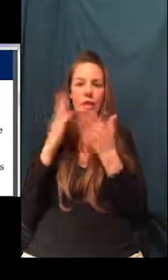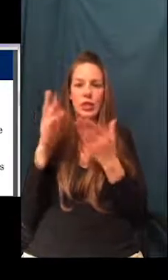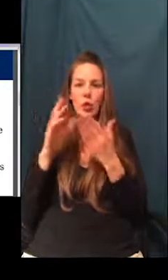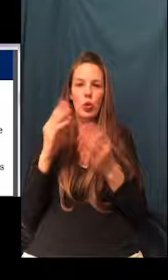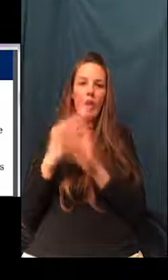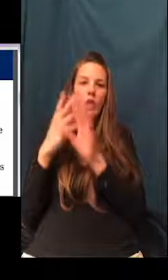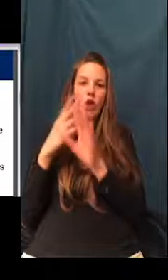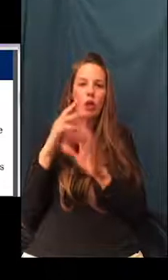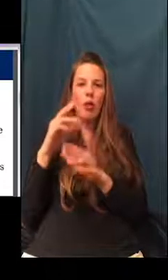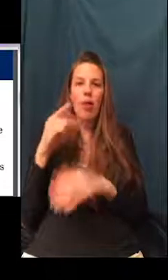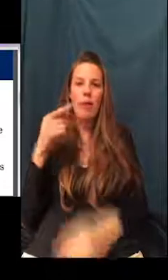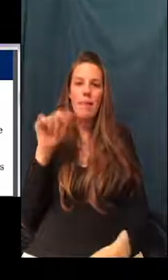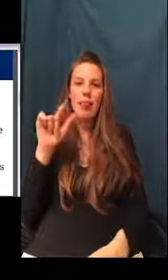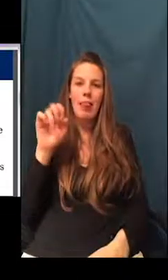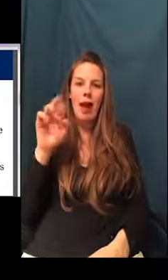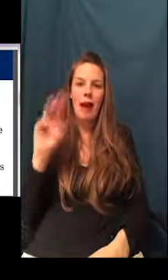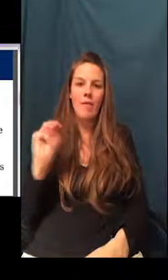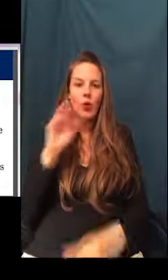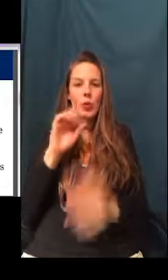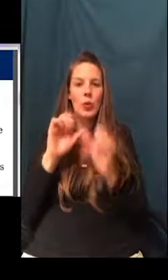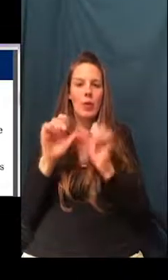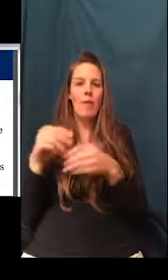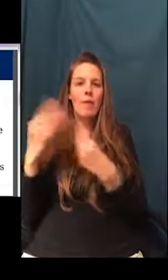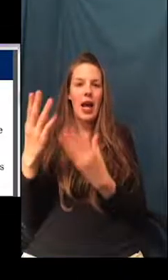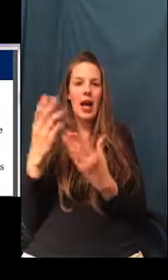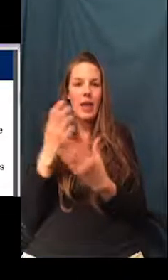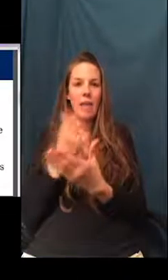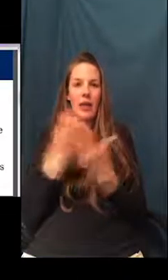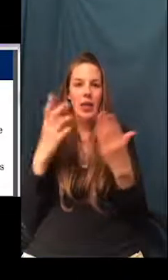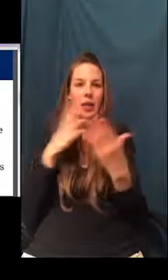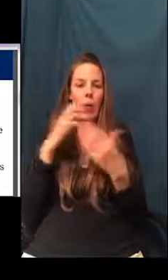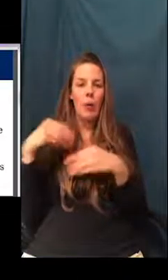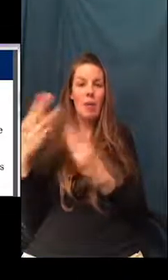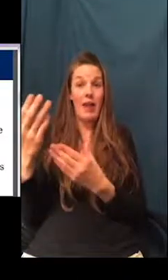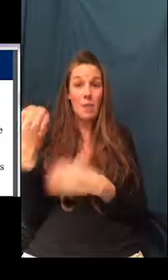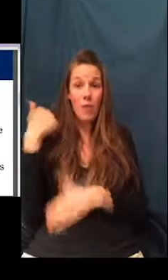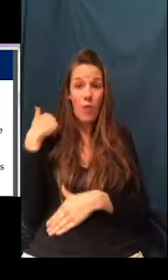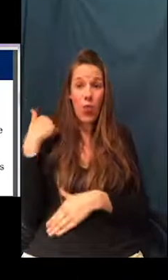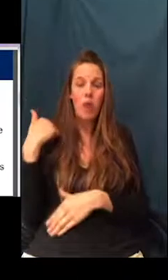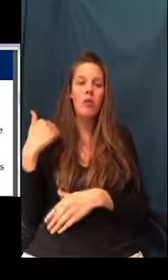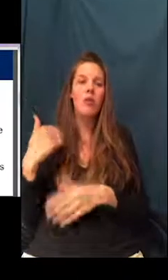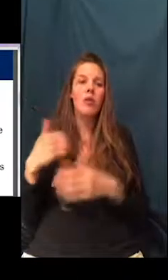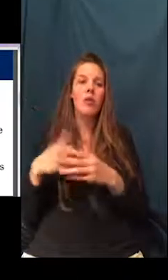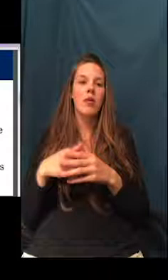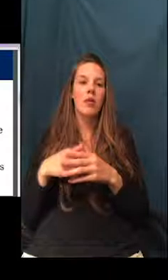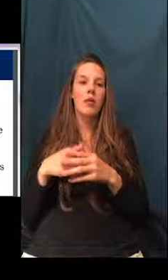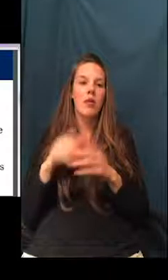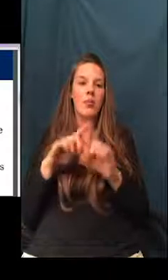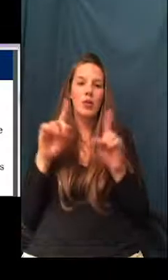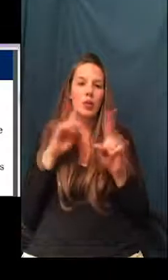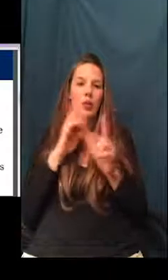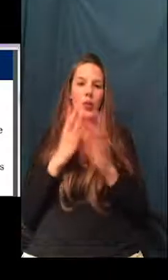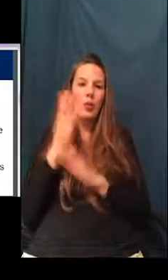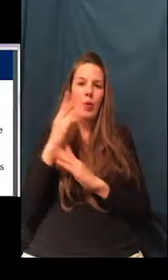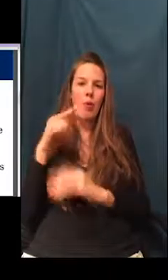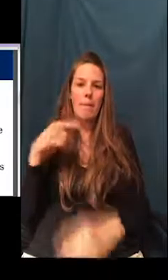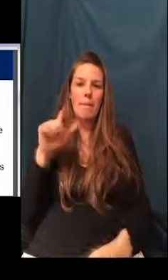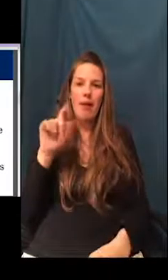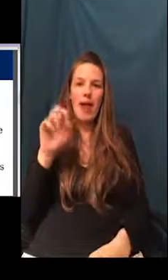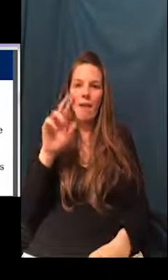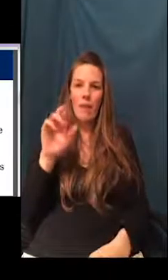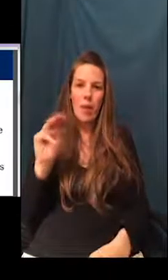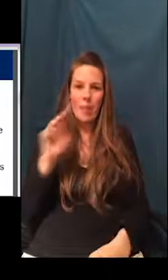that we can continue to provide all of the services that we were providing before, just via platforms like